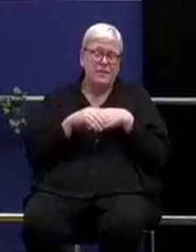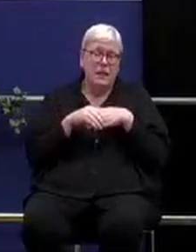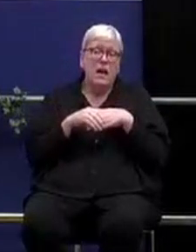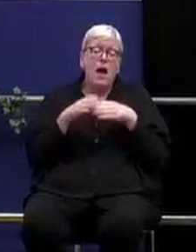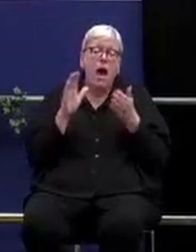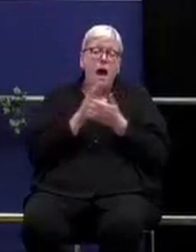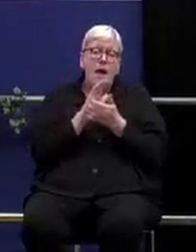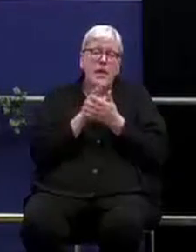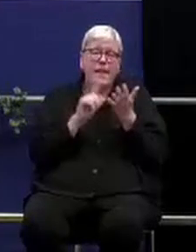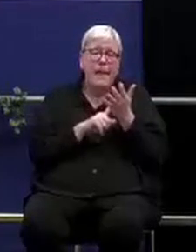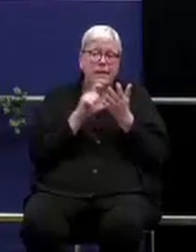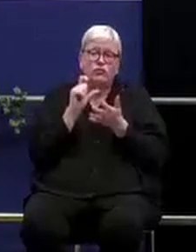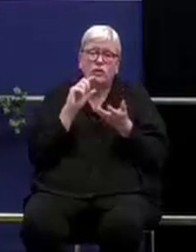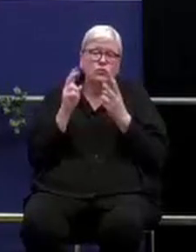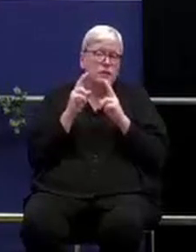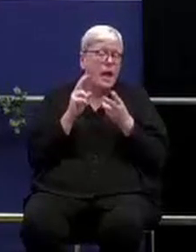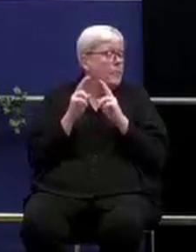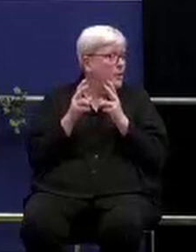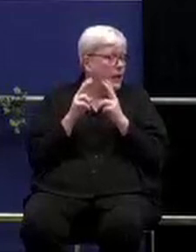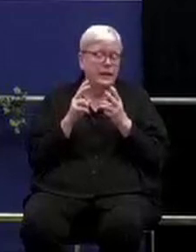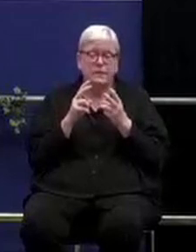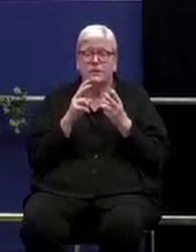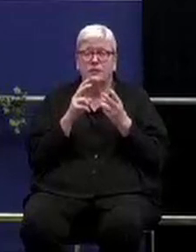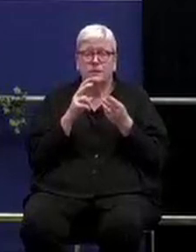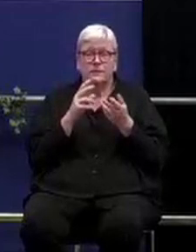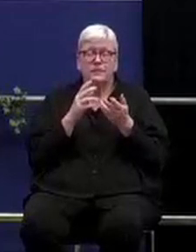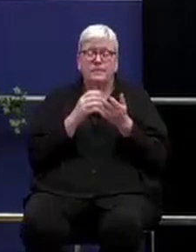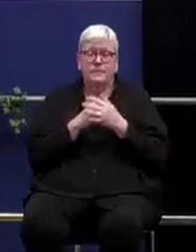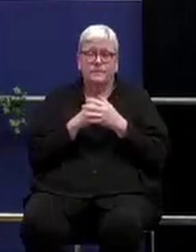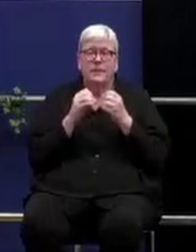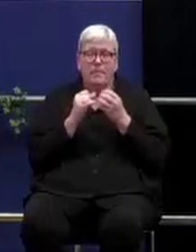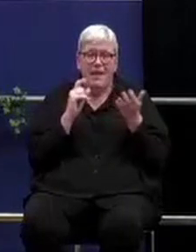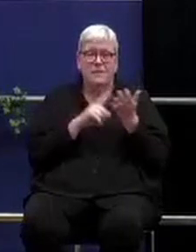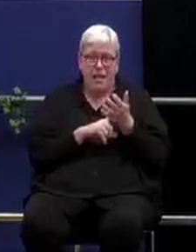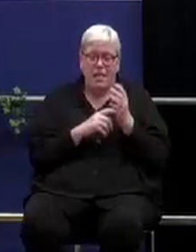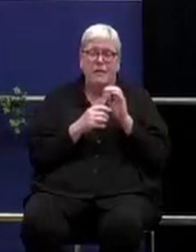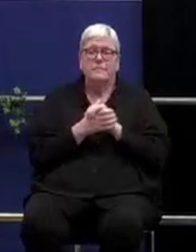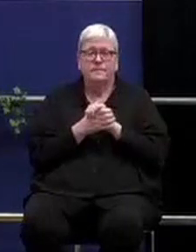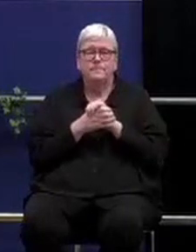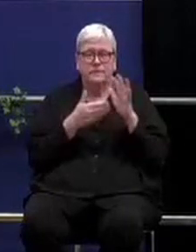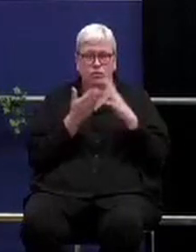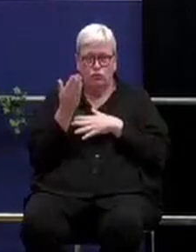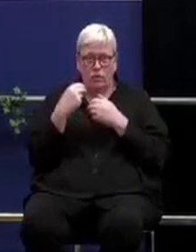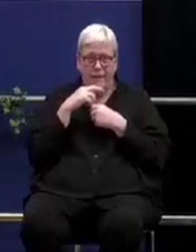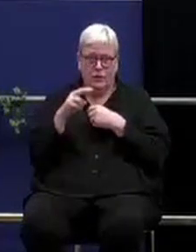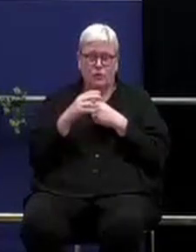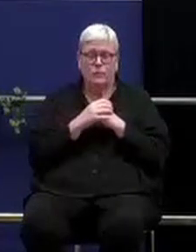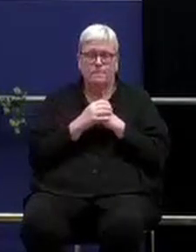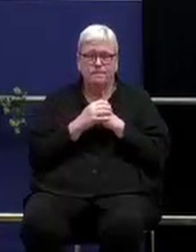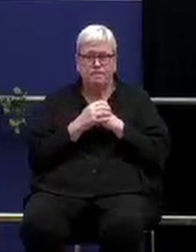delighted to have Leslie here with us as well. She'll be providing the BSL interpretation throughout this afternoon's